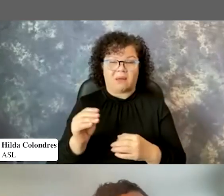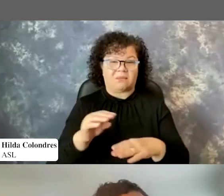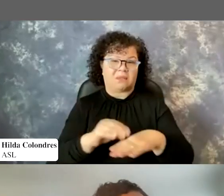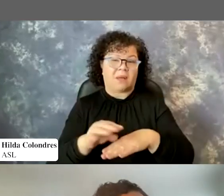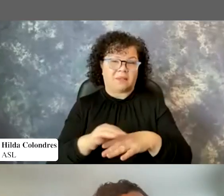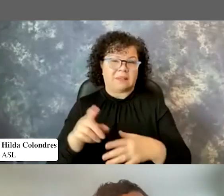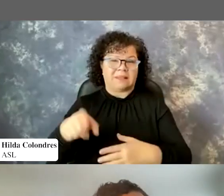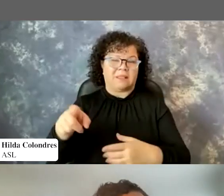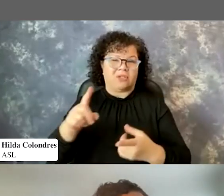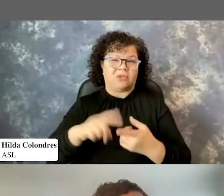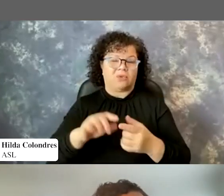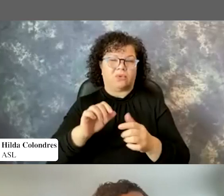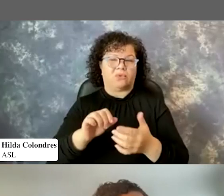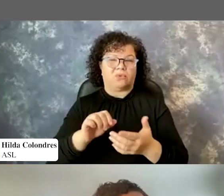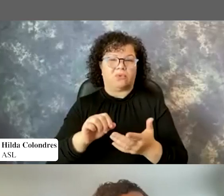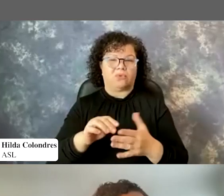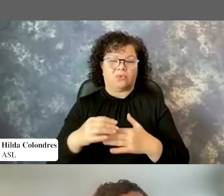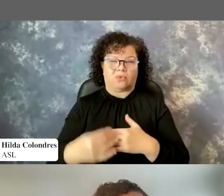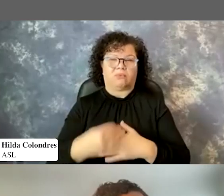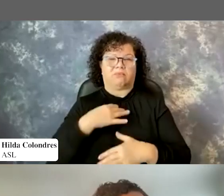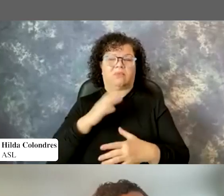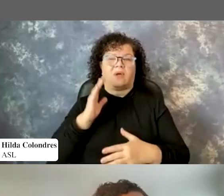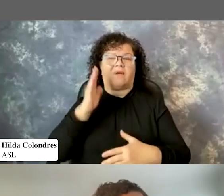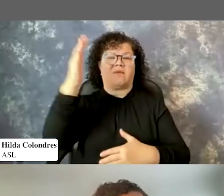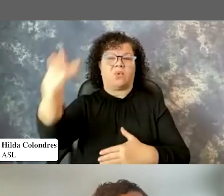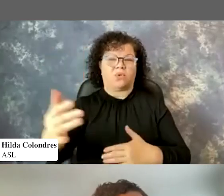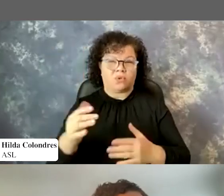guidance needed to shape our future evaluations.